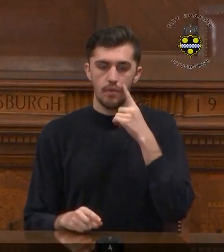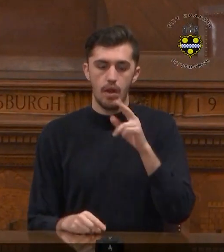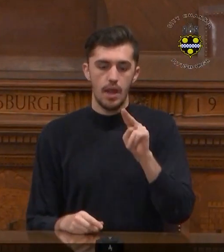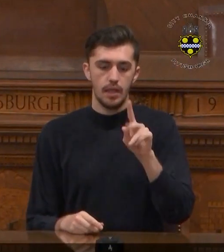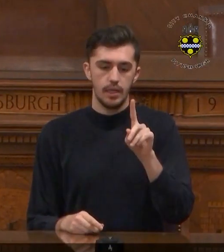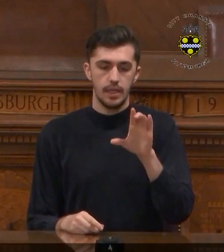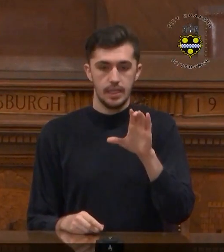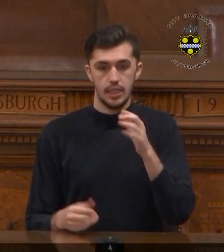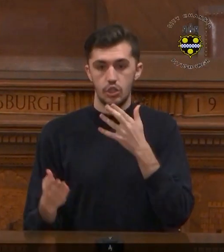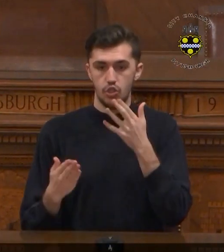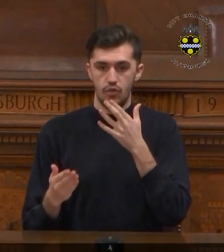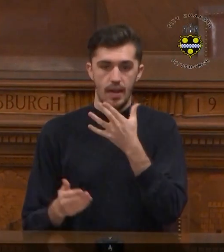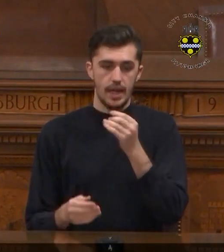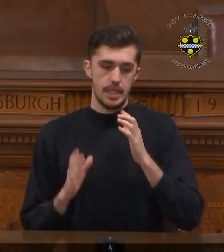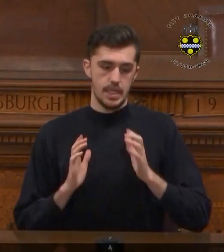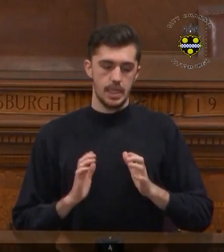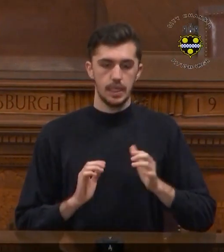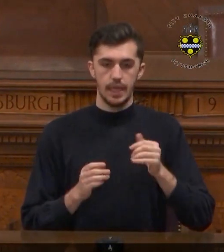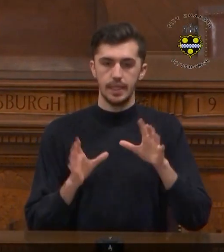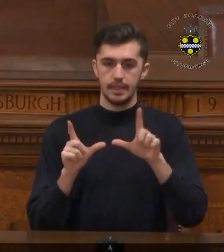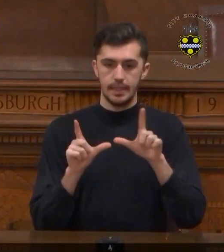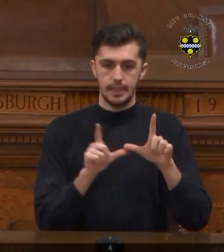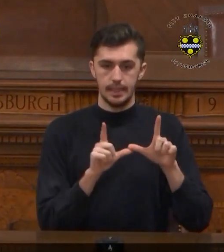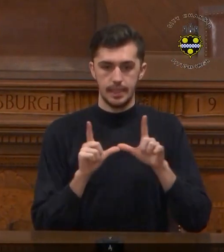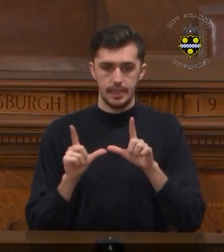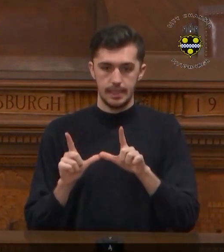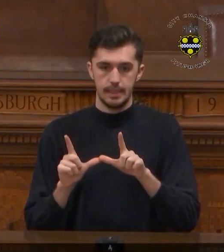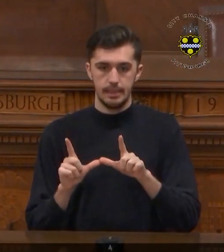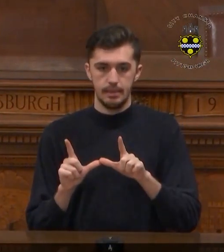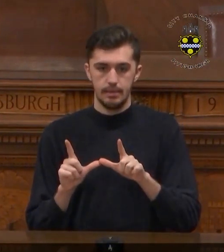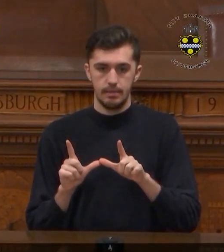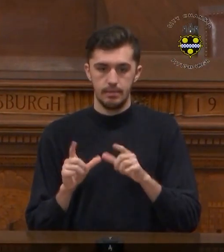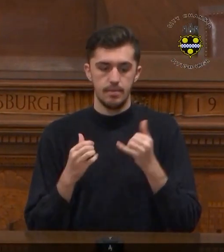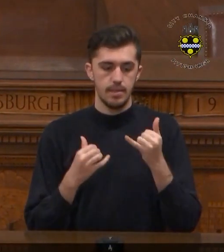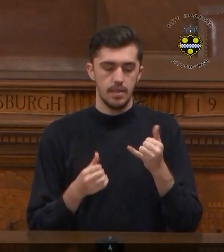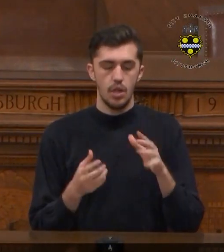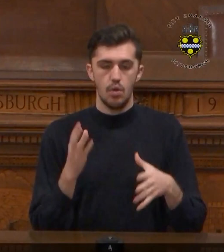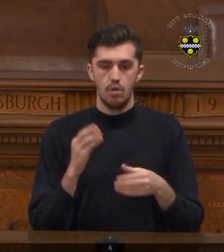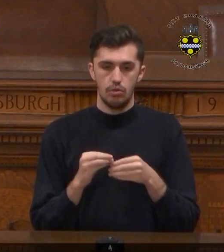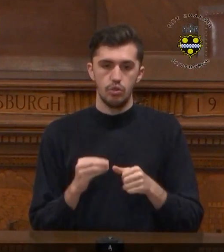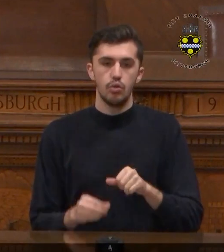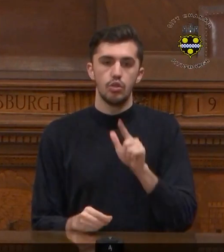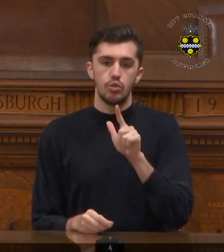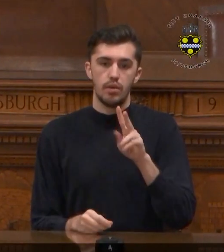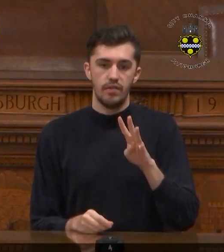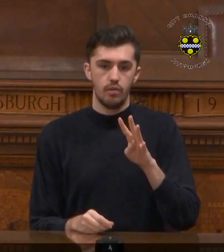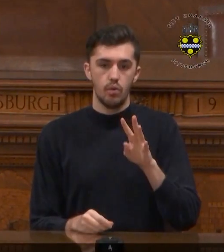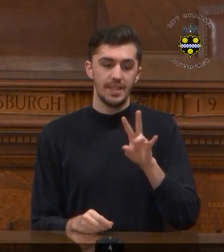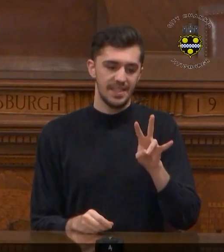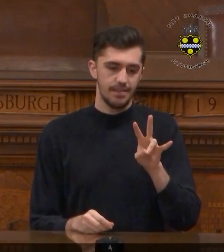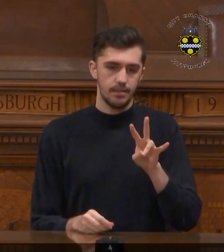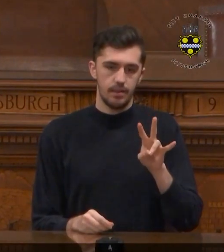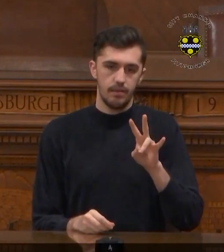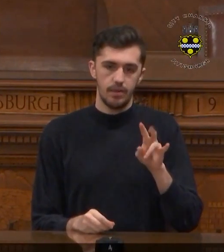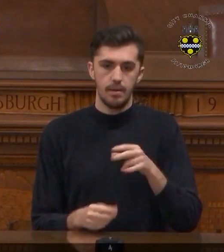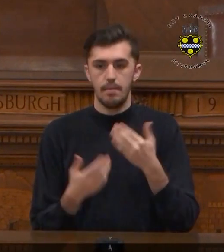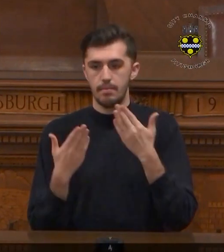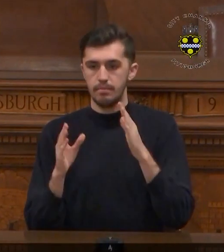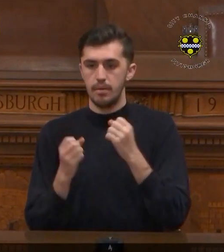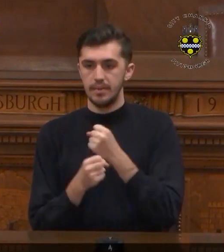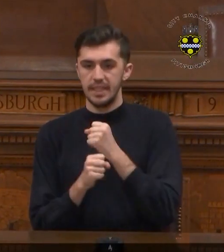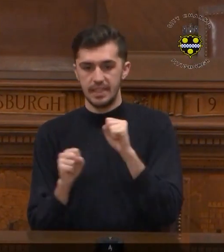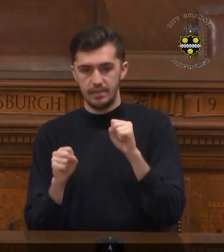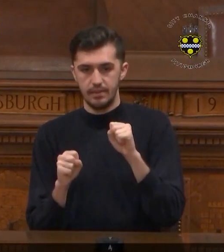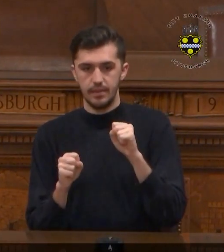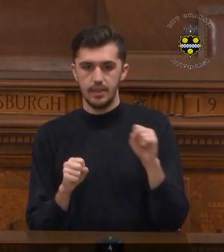server and client licenses and 24/7 technical support for public safety mobile wireless